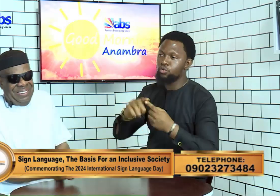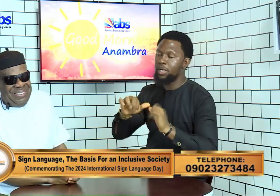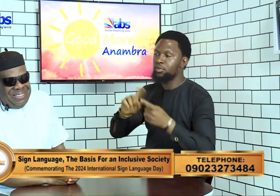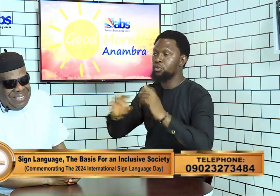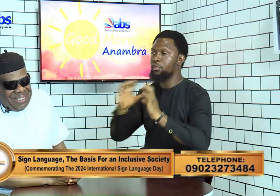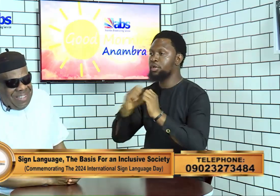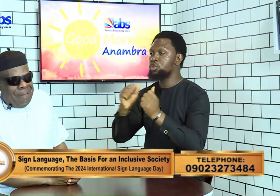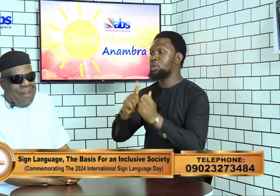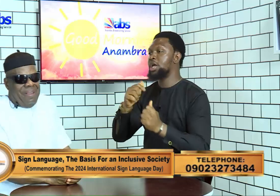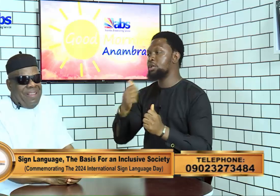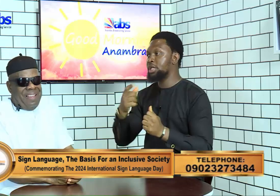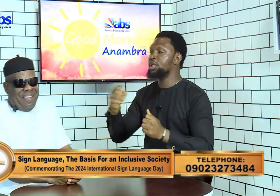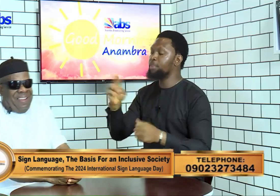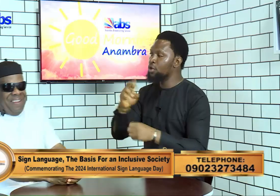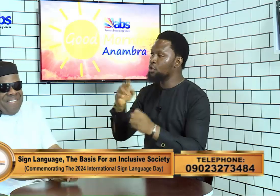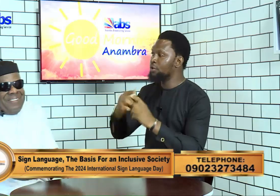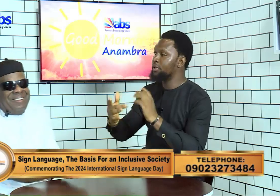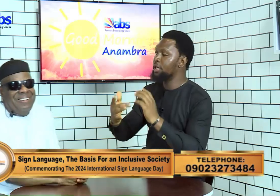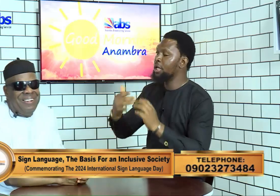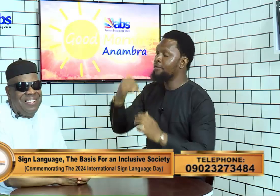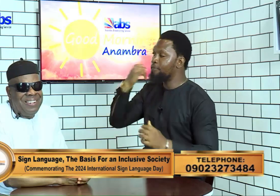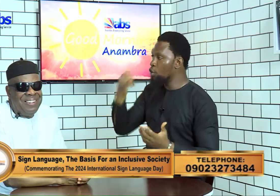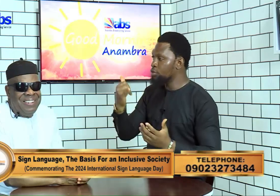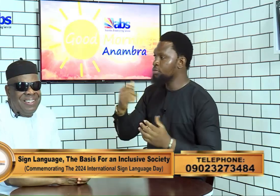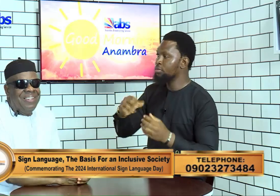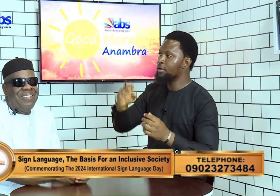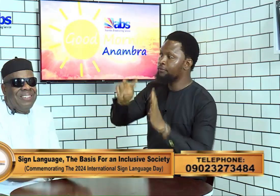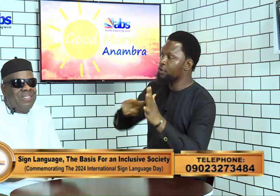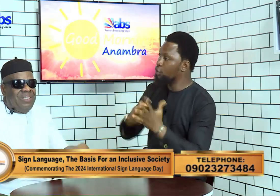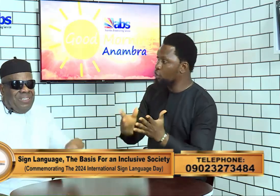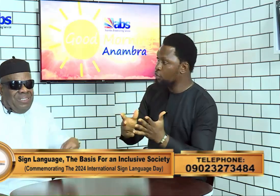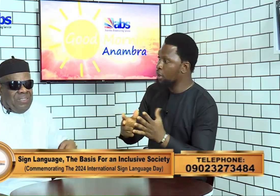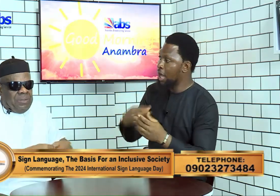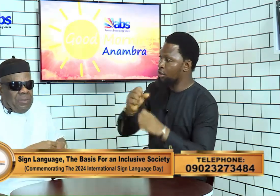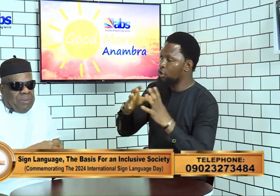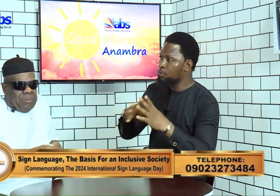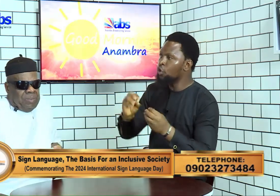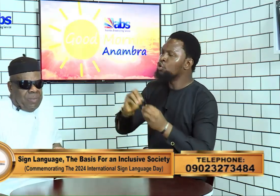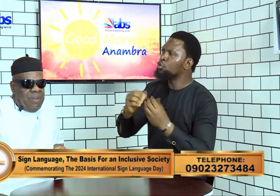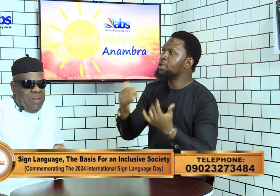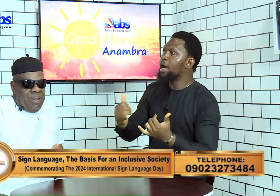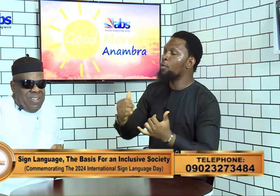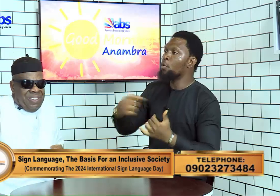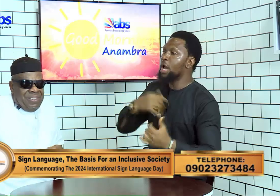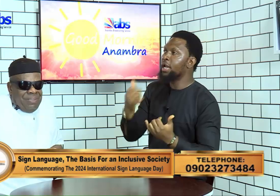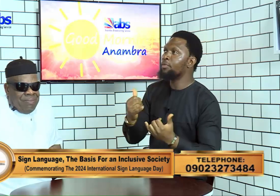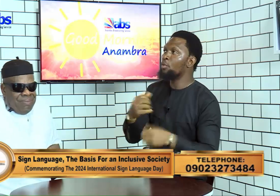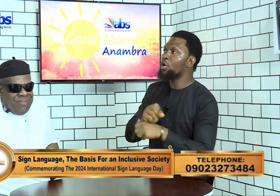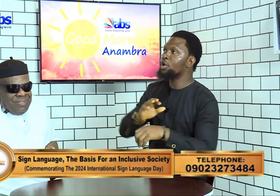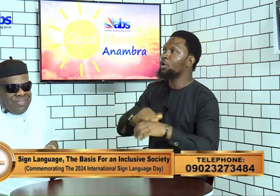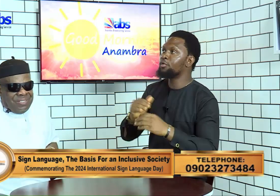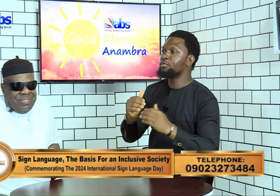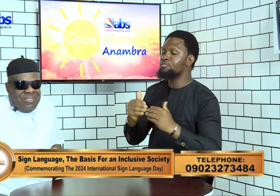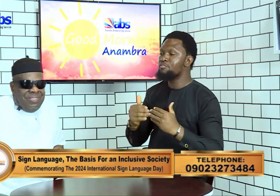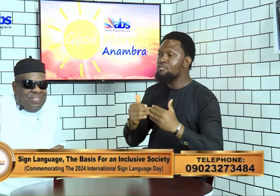people to be able to communicate with one another, they make use of the phone, video, and lots more. So now we are now